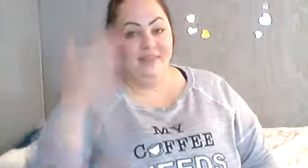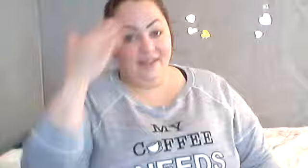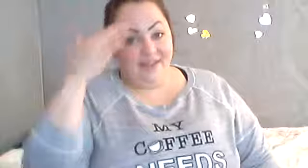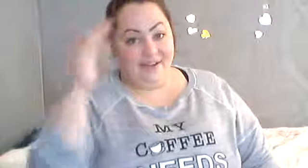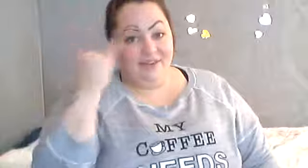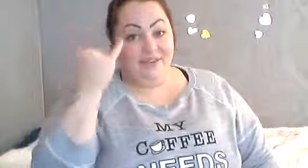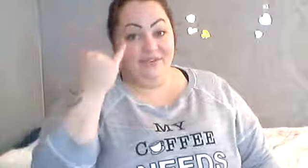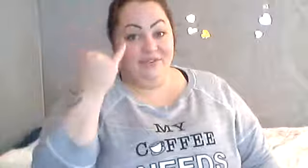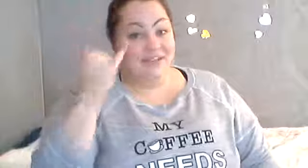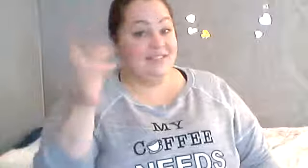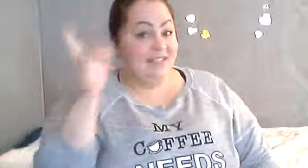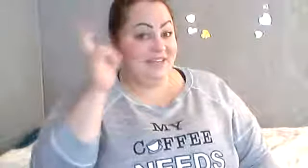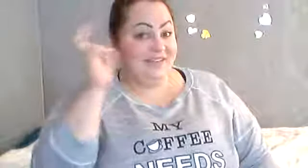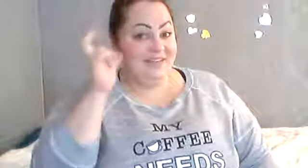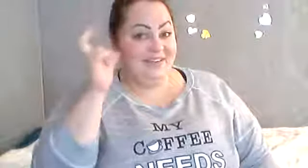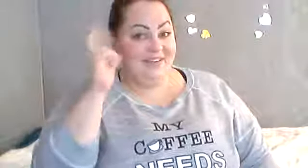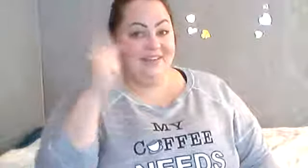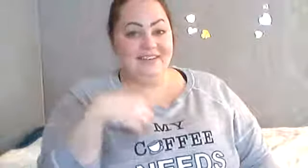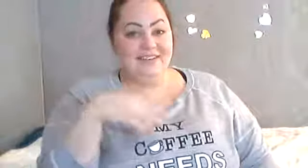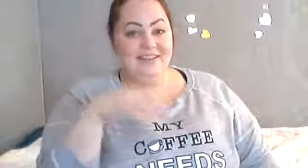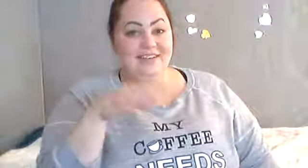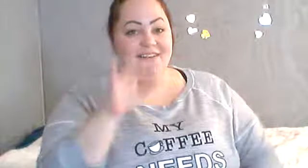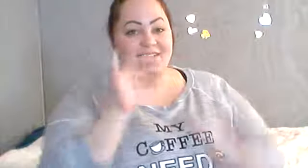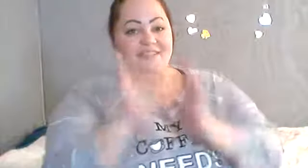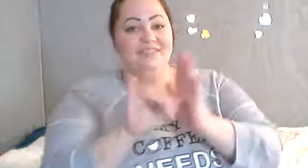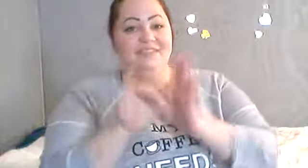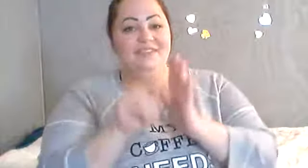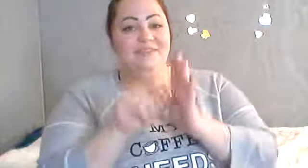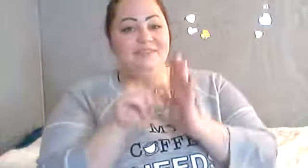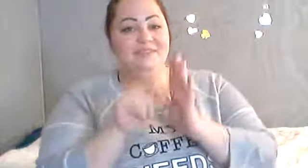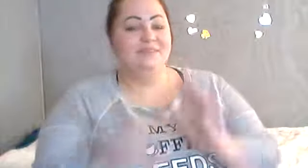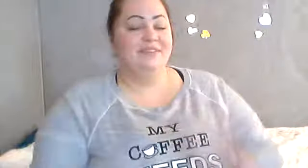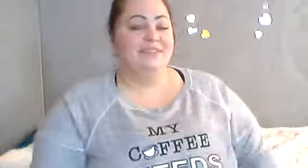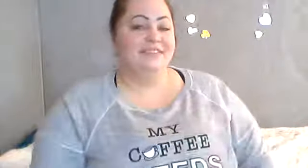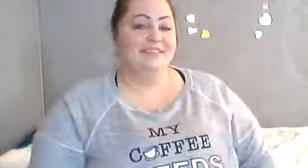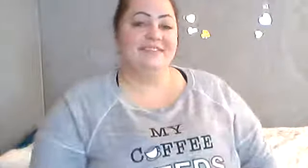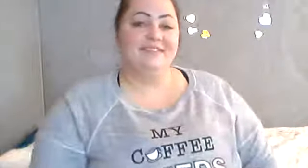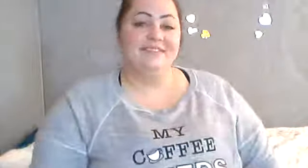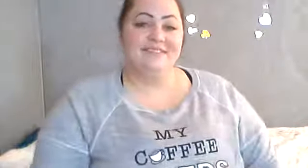I don't know if you guys can hear his YouTube.